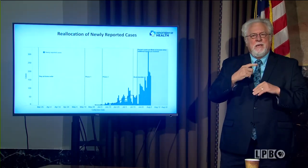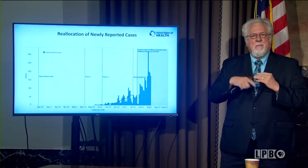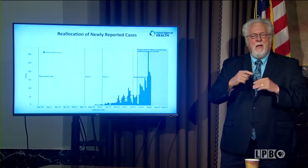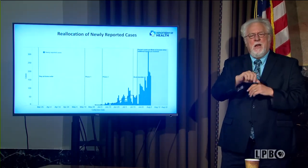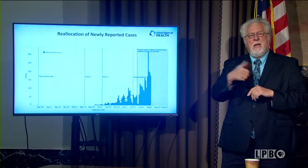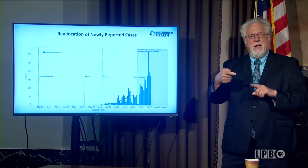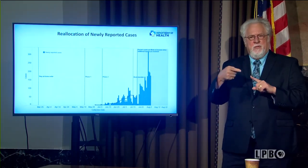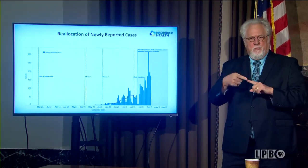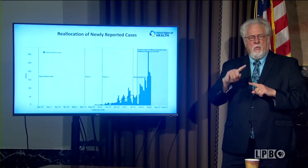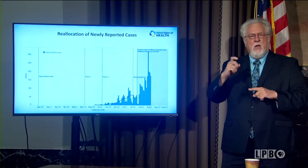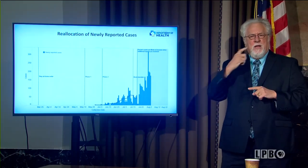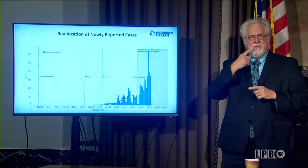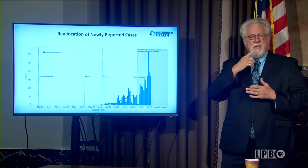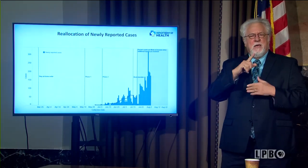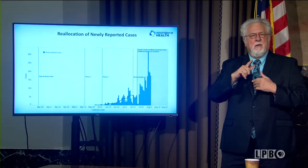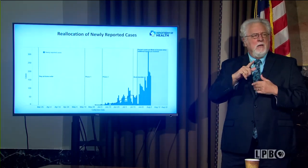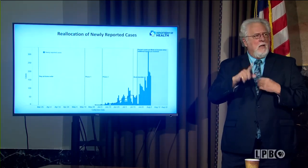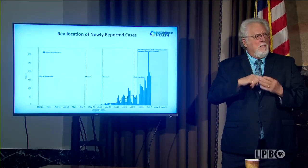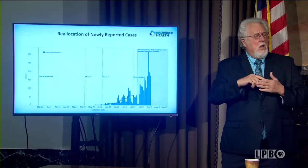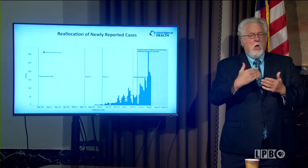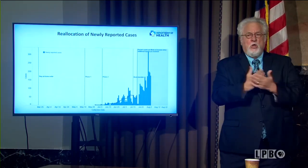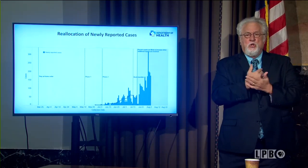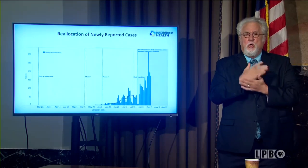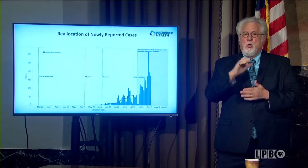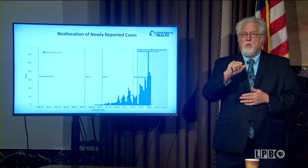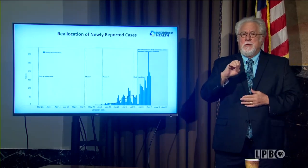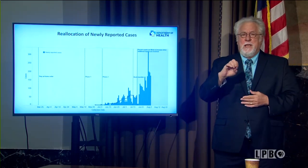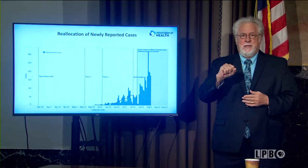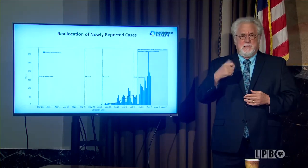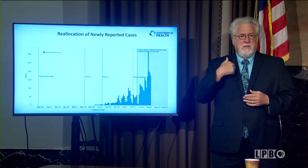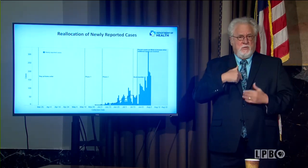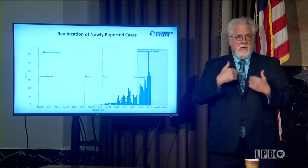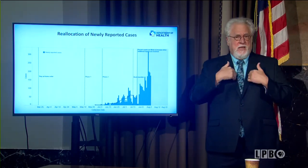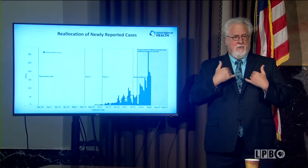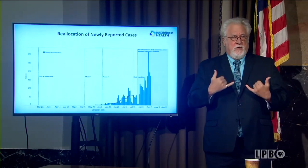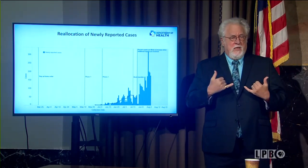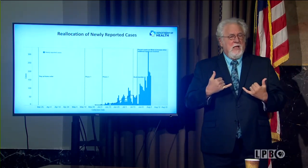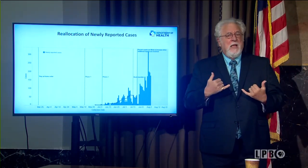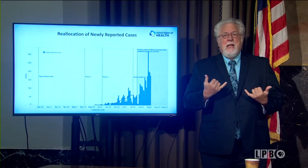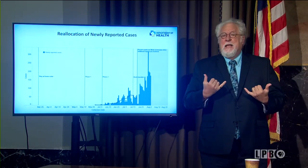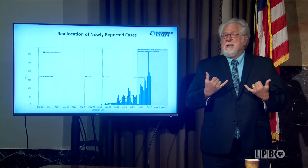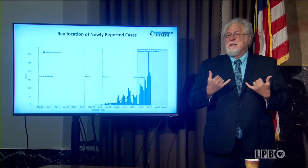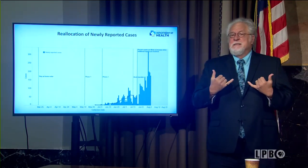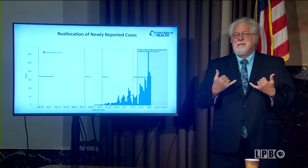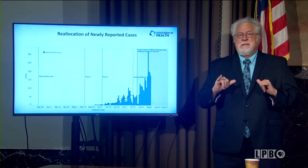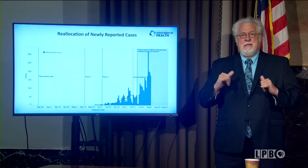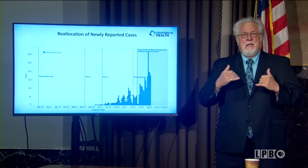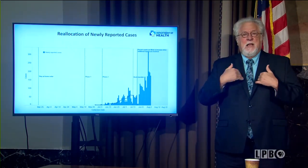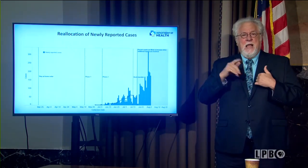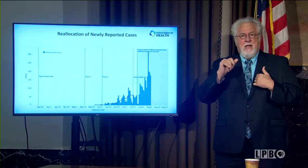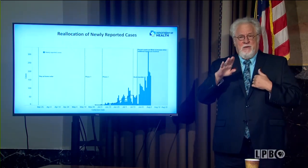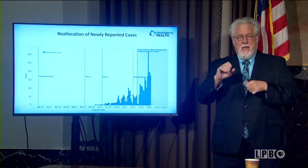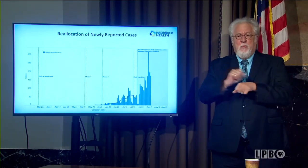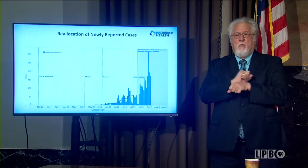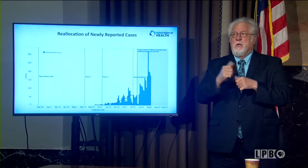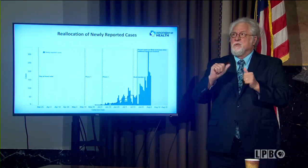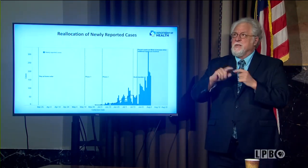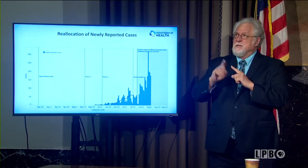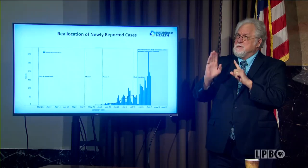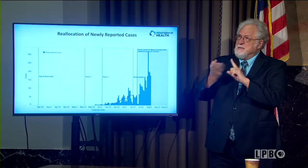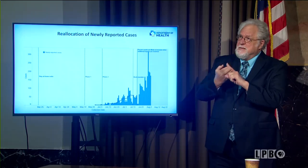another point the governor made, which was talking about the new cases that we're reporting today. We still have labs that we're working on trying to